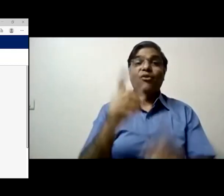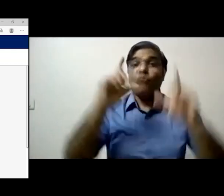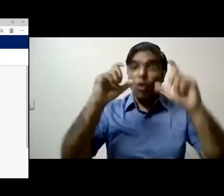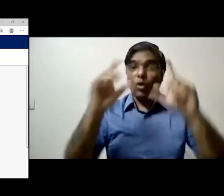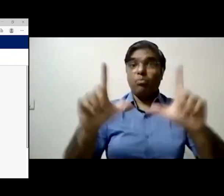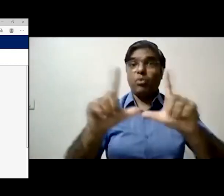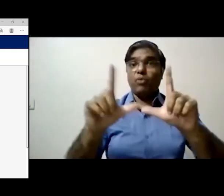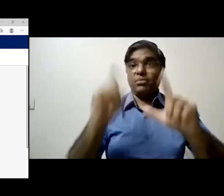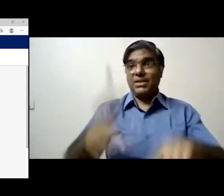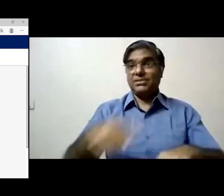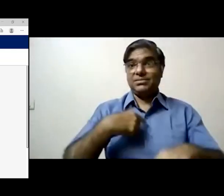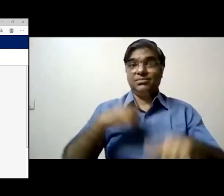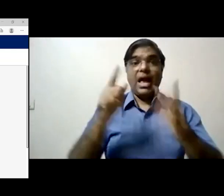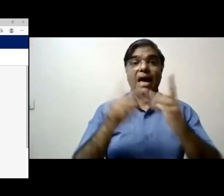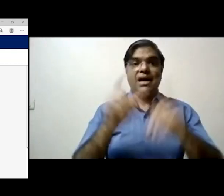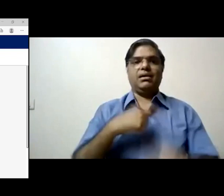Birth year has been mentioned.